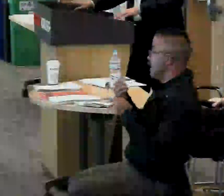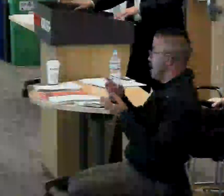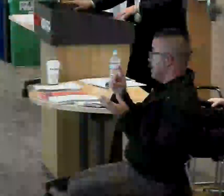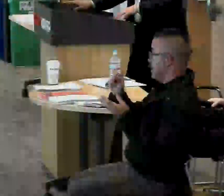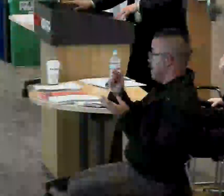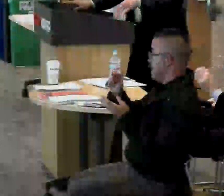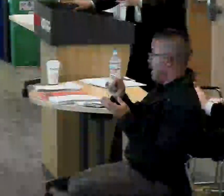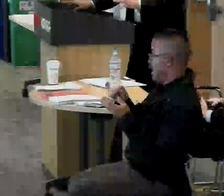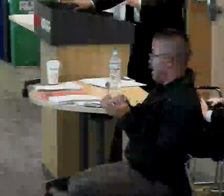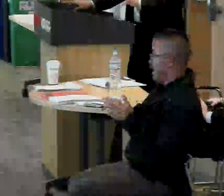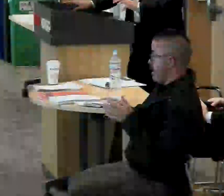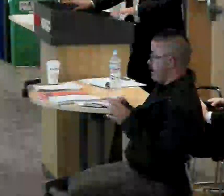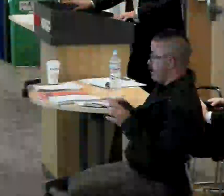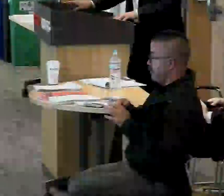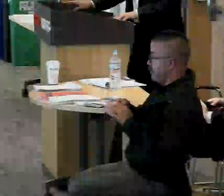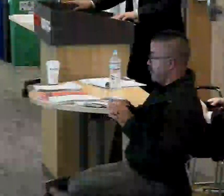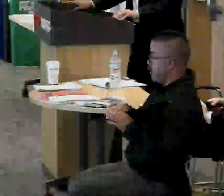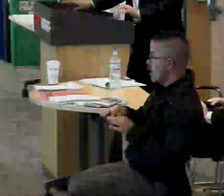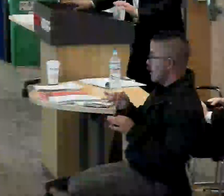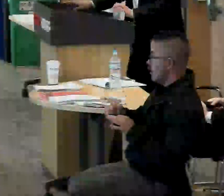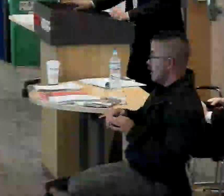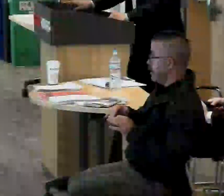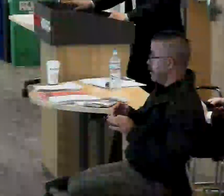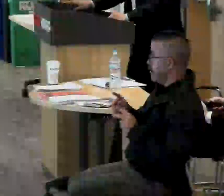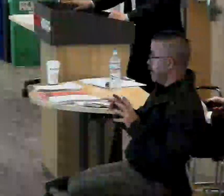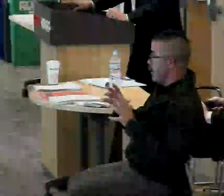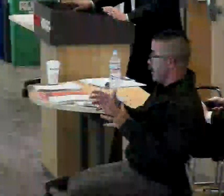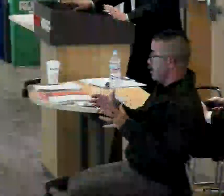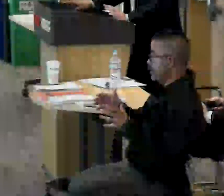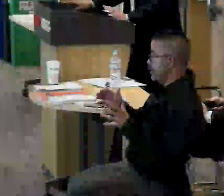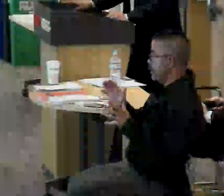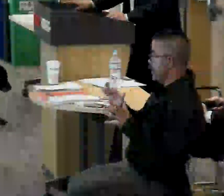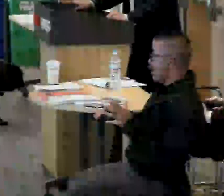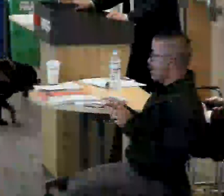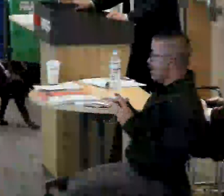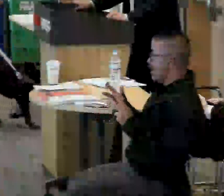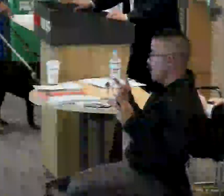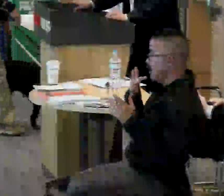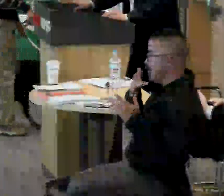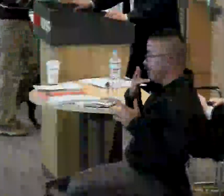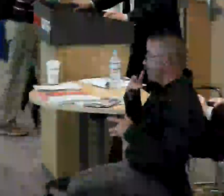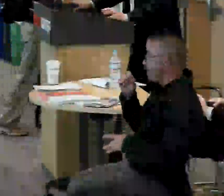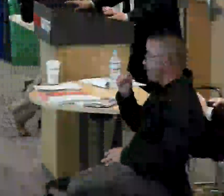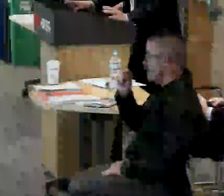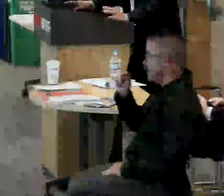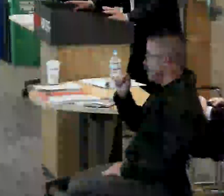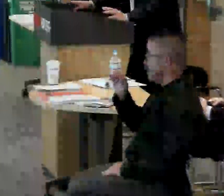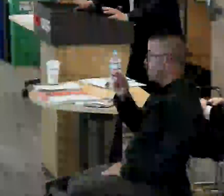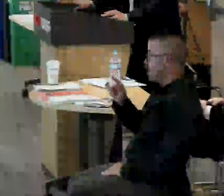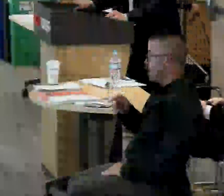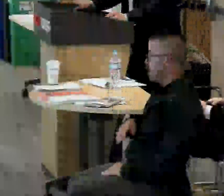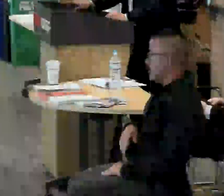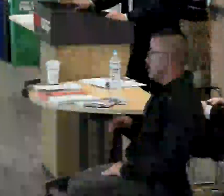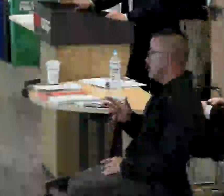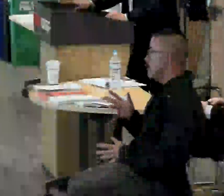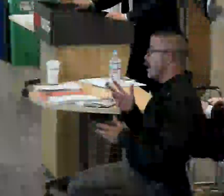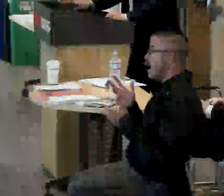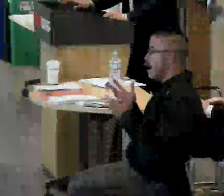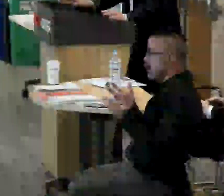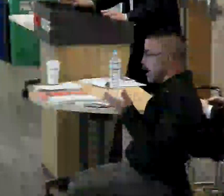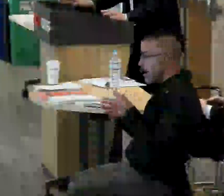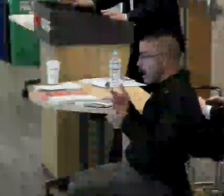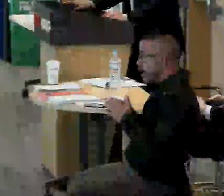population was very stark. So among household headed by a working age adult with a